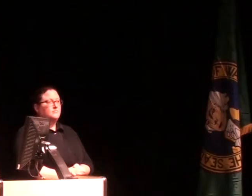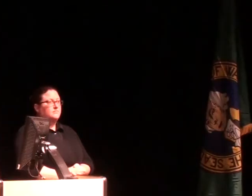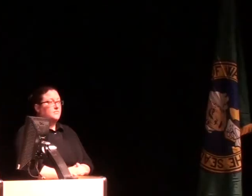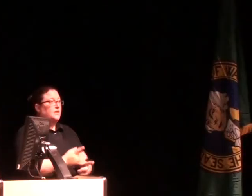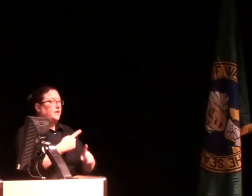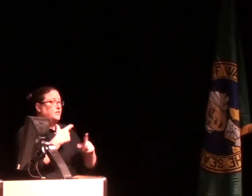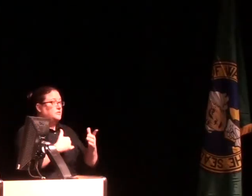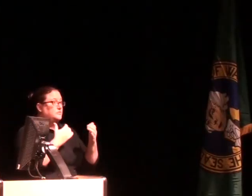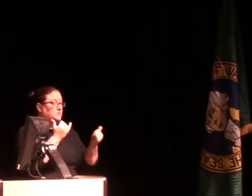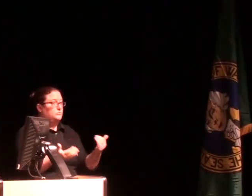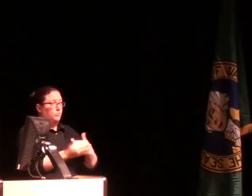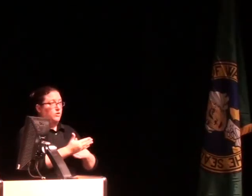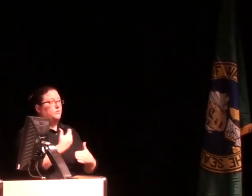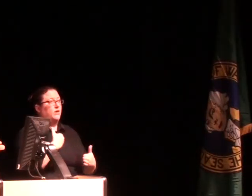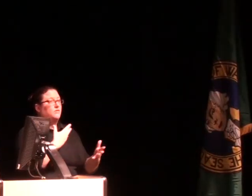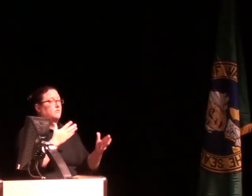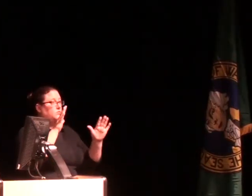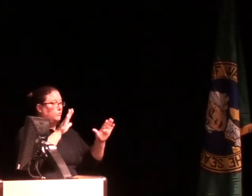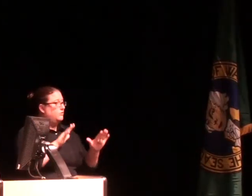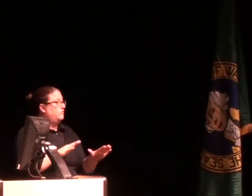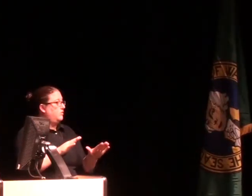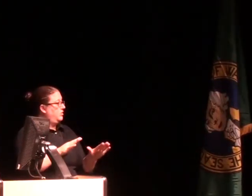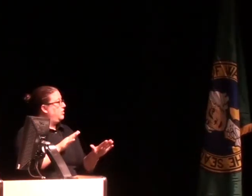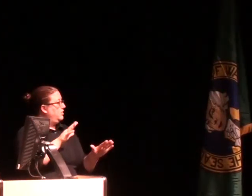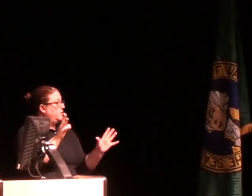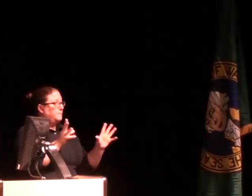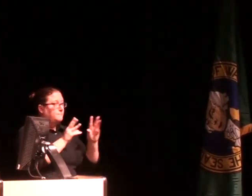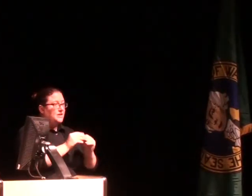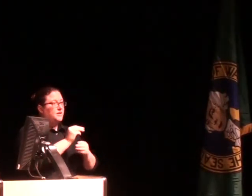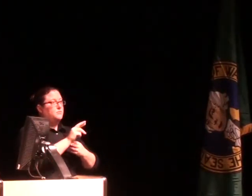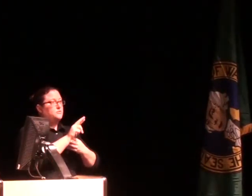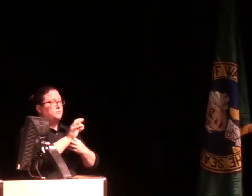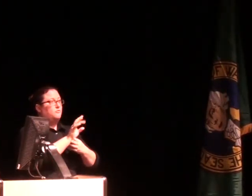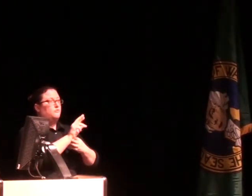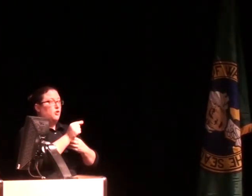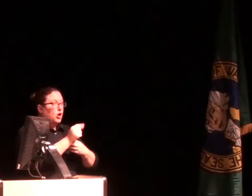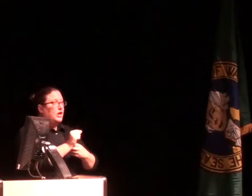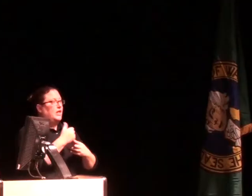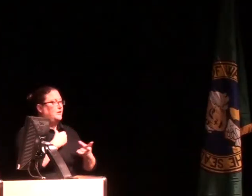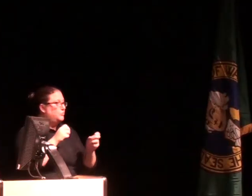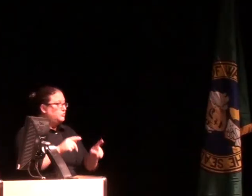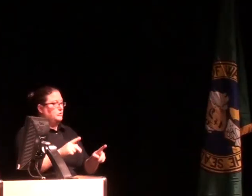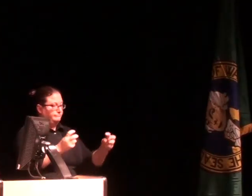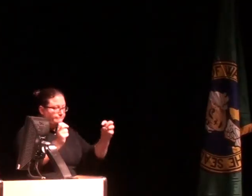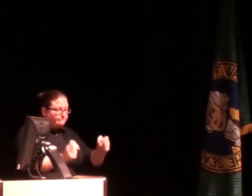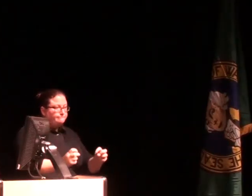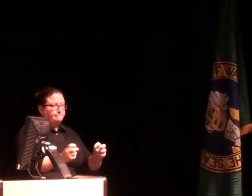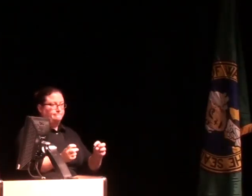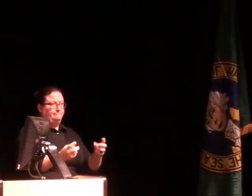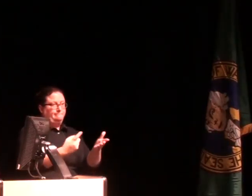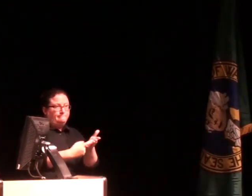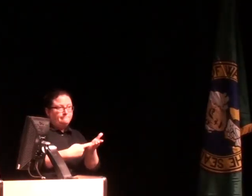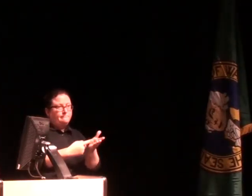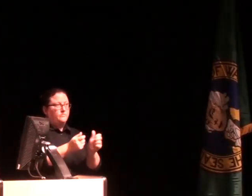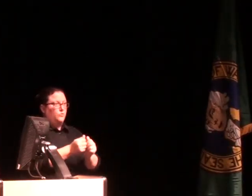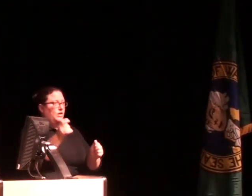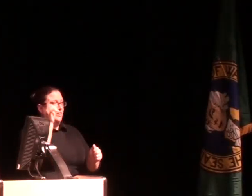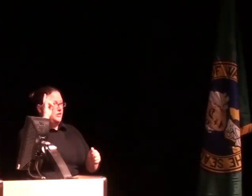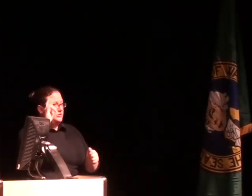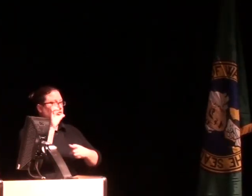Morning. We had a wonderful meeting. Mr. Fraga had the opportunity to sit down and exchange notes with Chancellor Wakefield